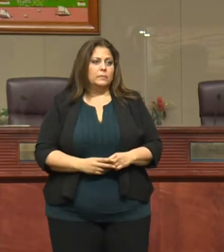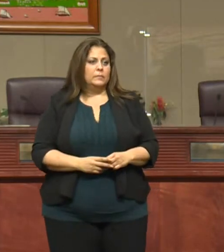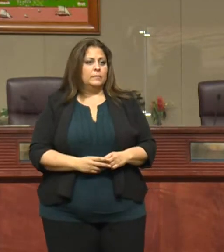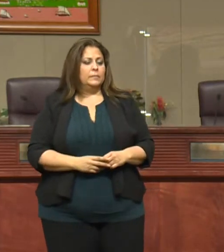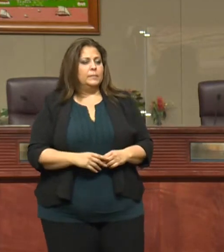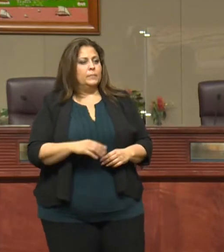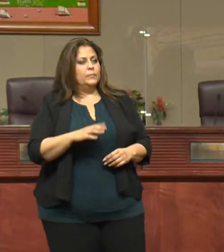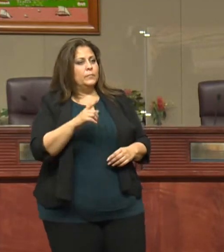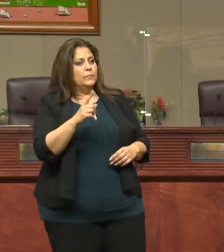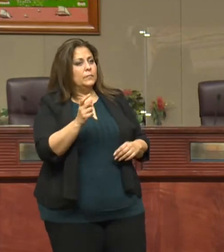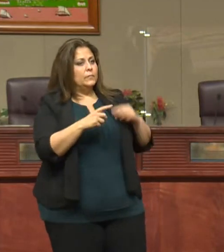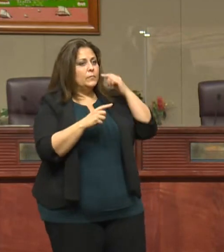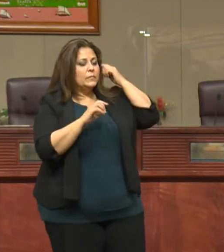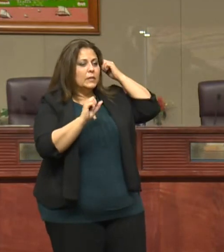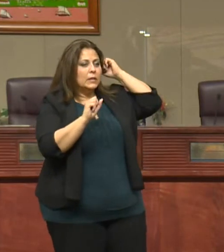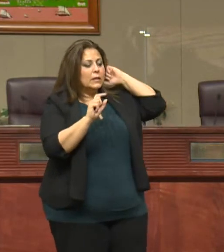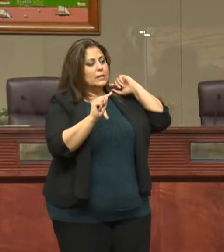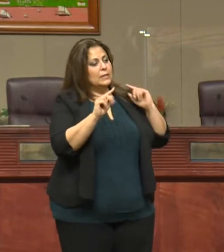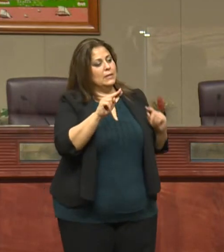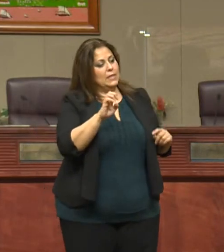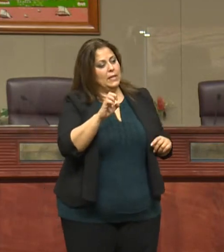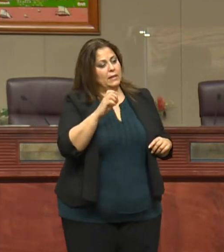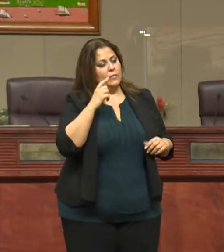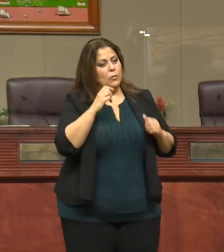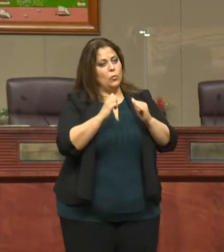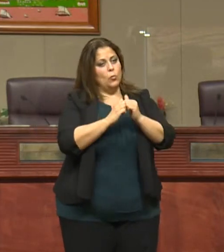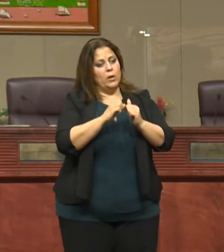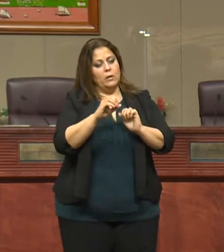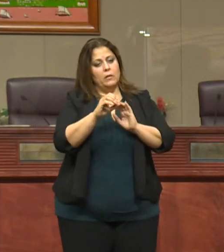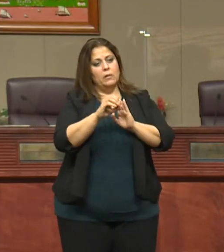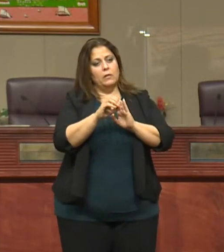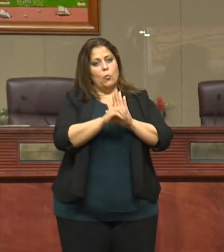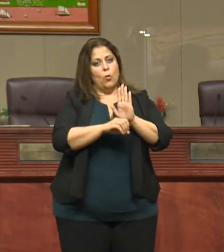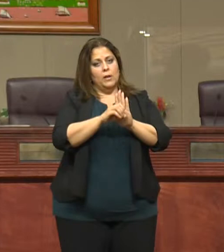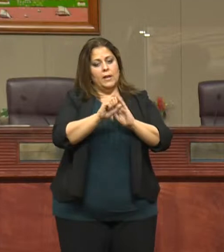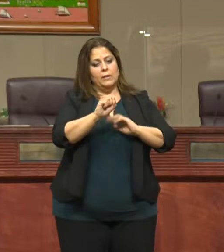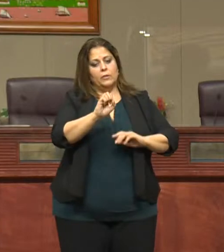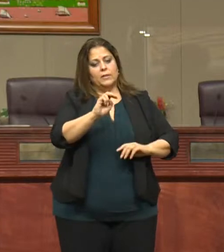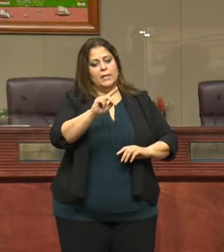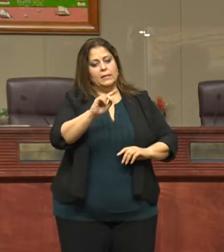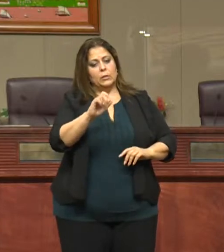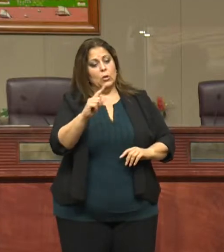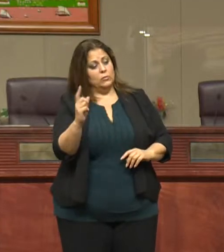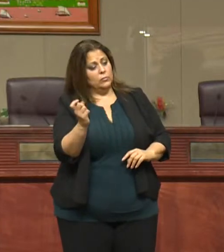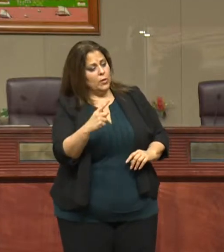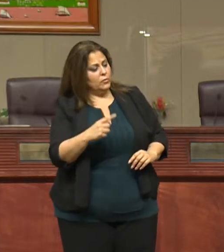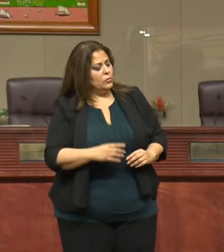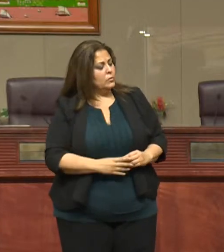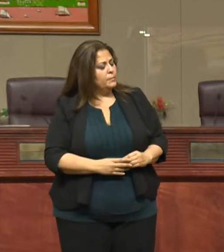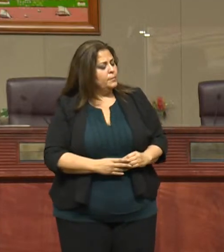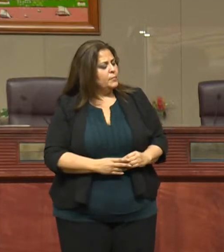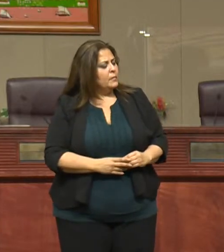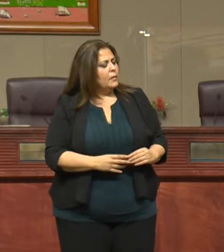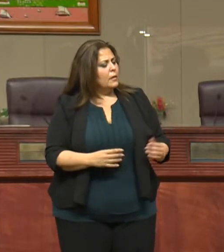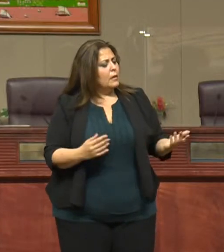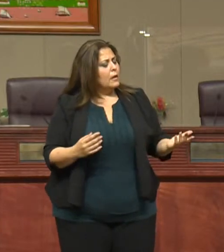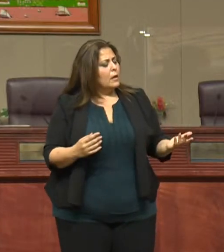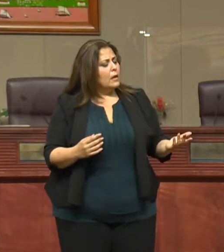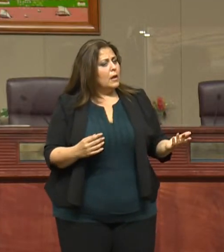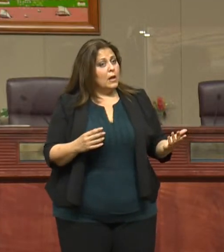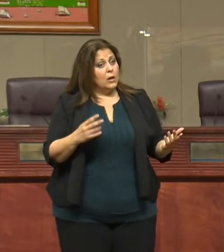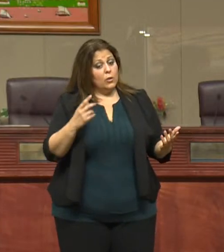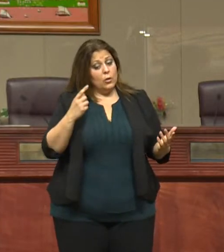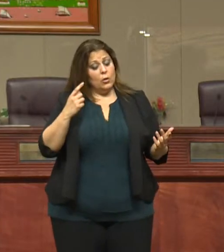This is Steve Hudak from the Sentinel. This is for Mayor Demings. Has any thought been given to setting up